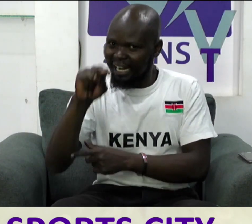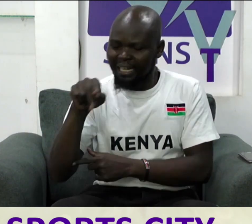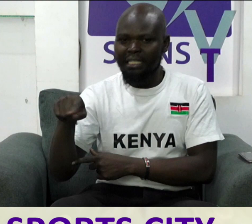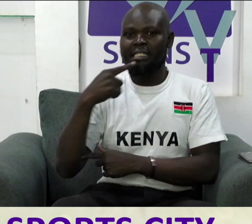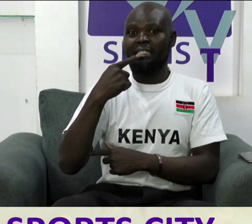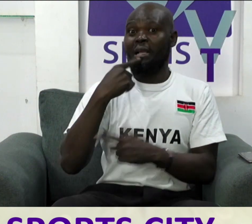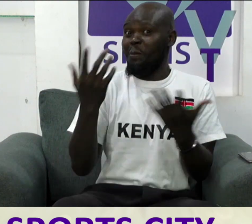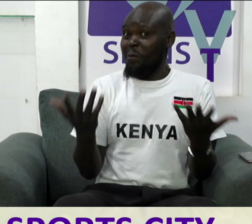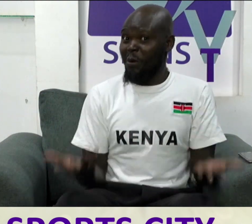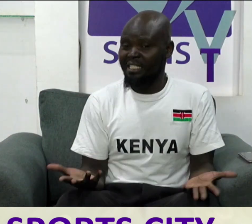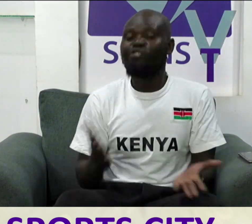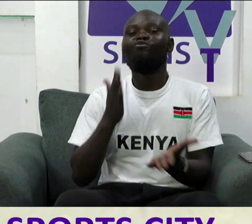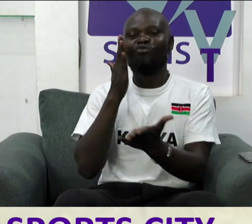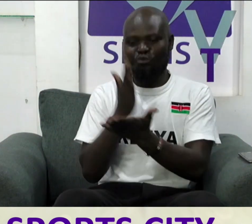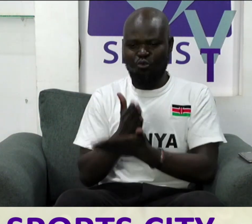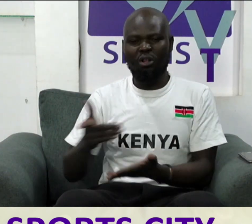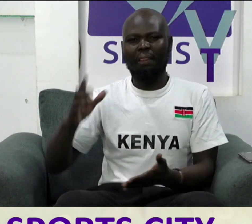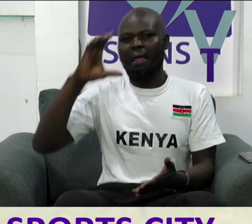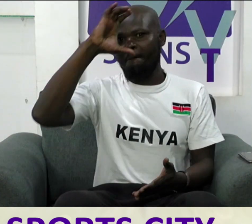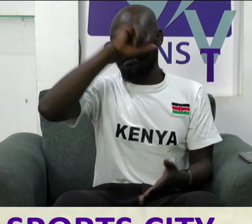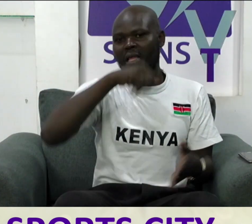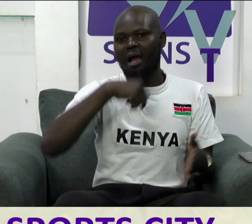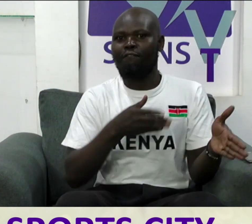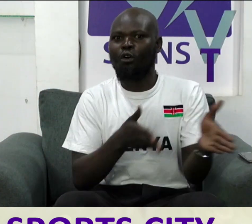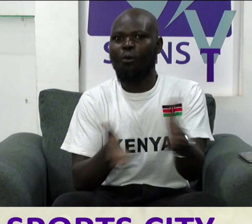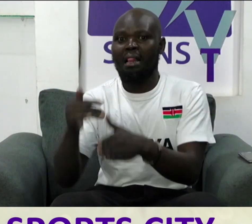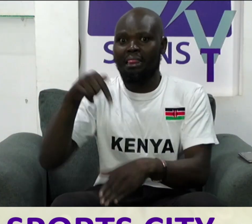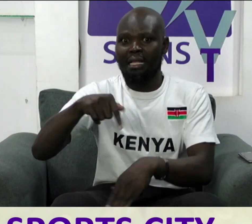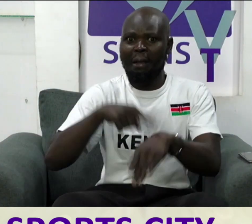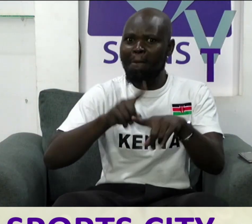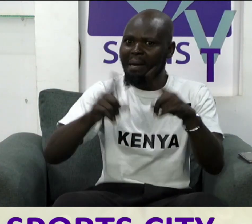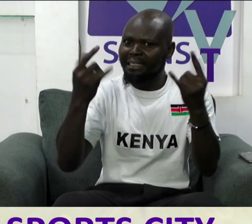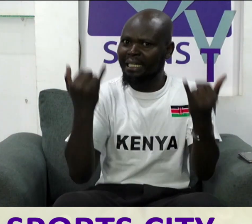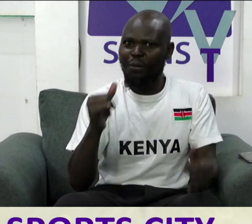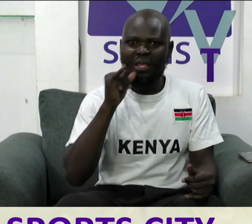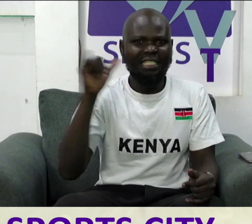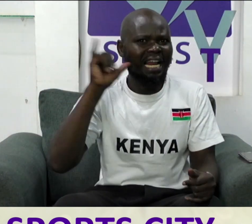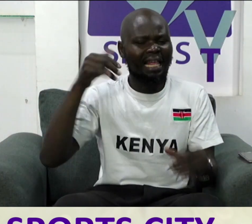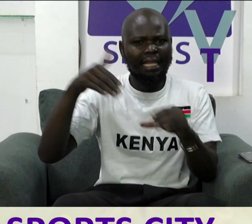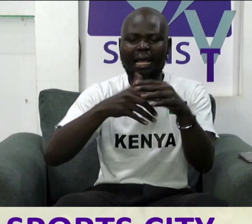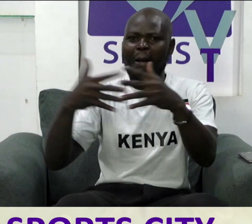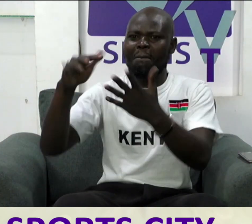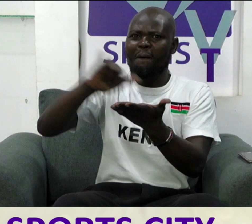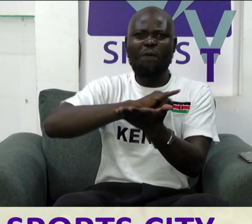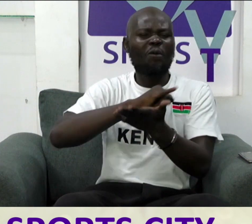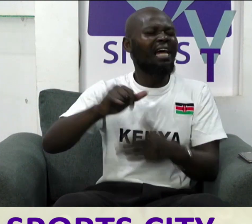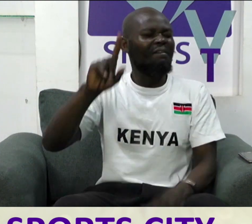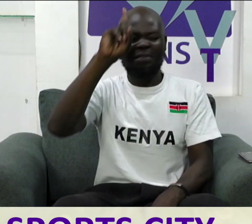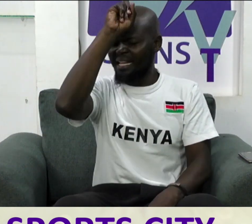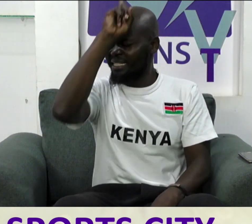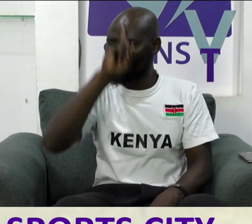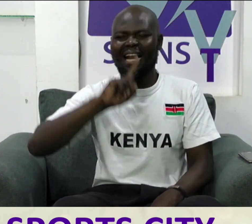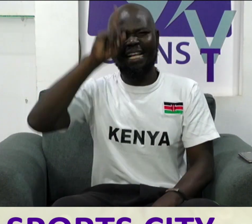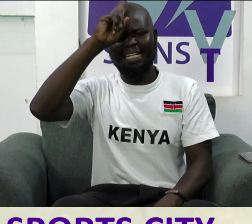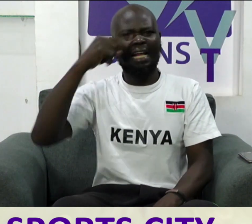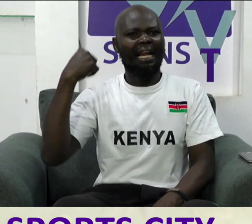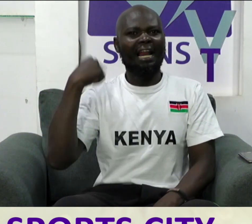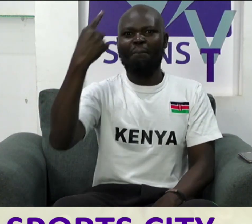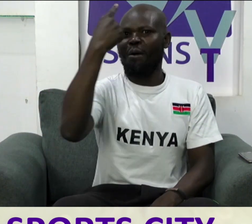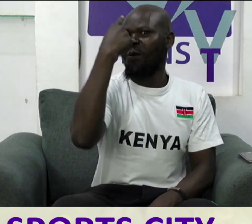you can send in your comment and tell us what you think about that, because